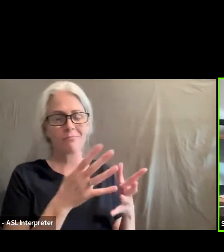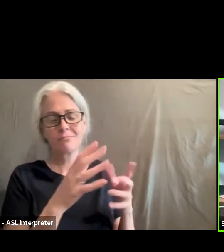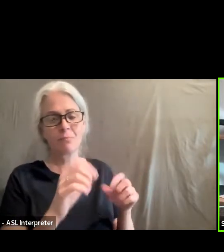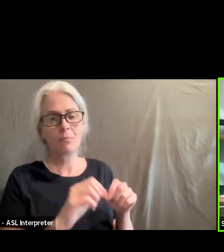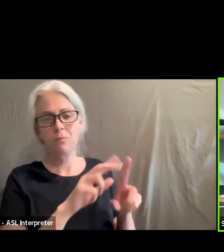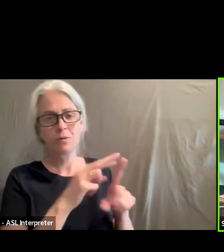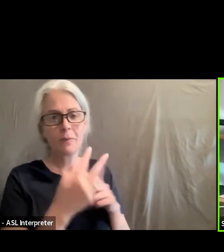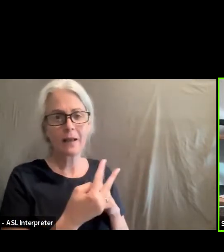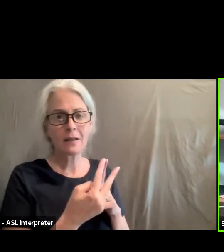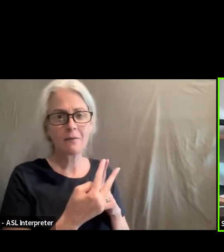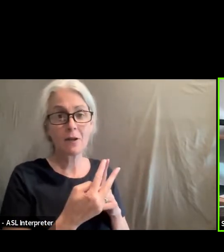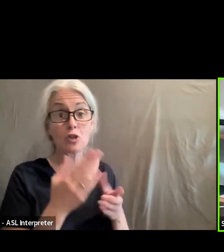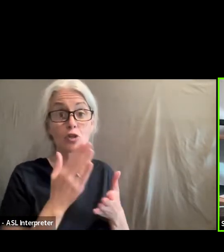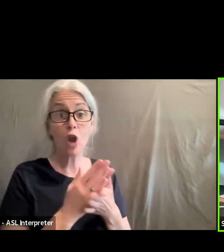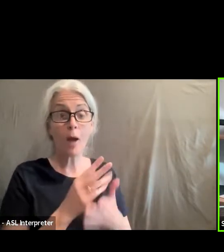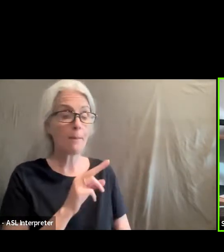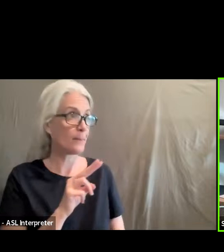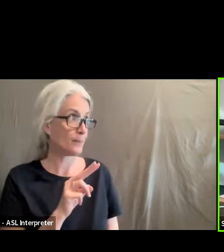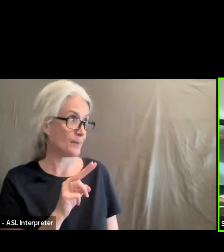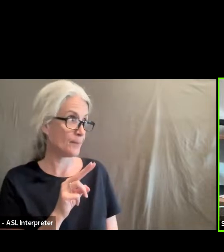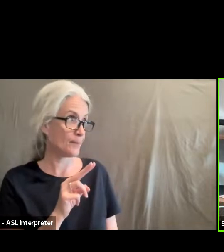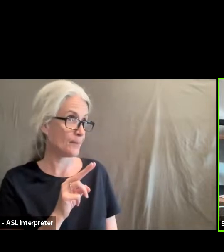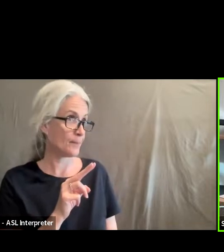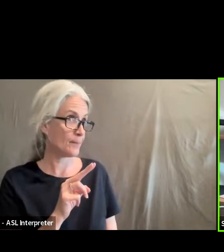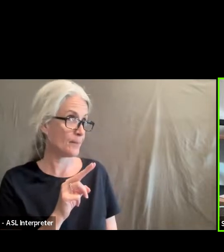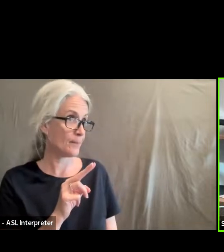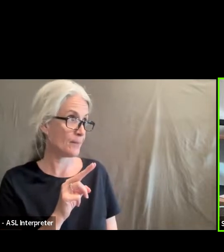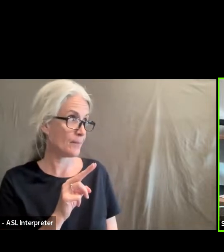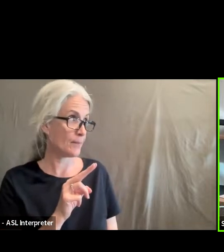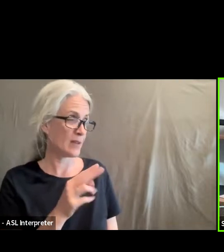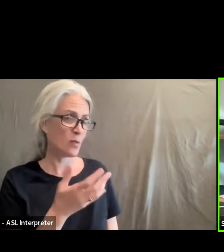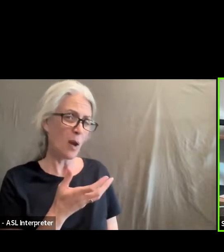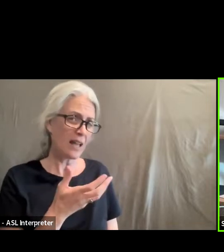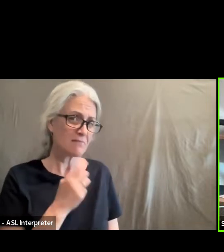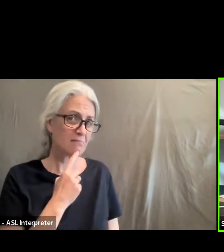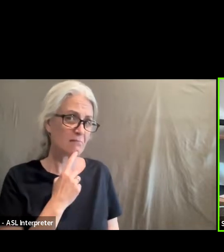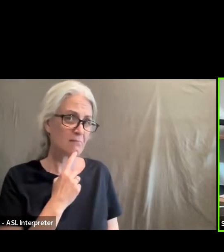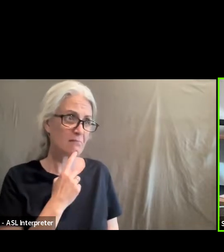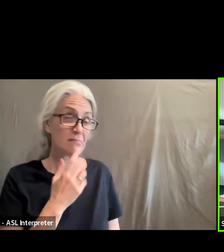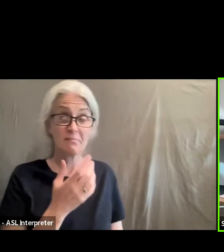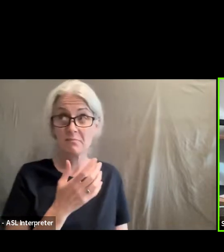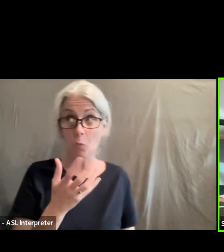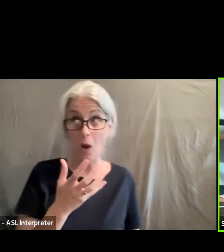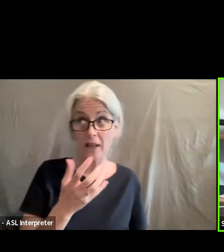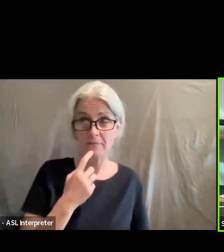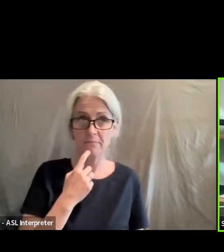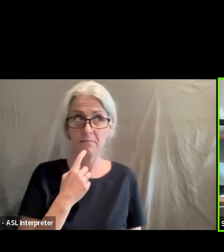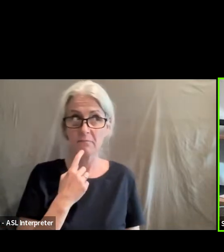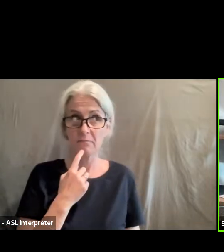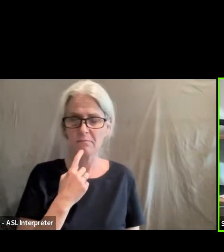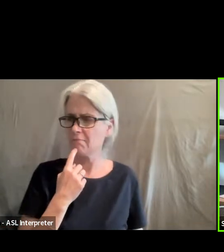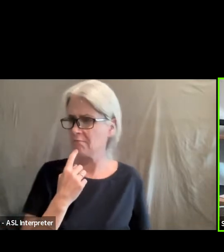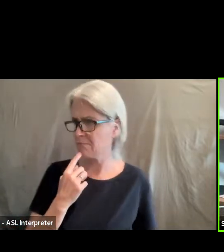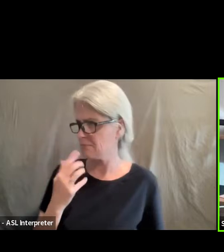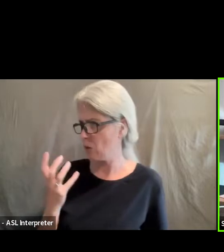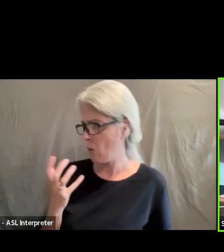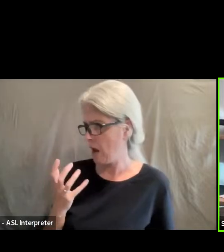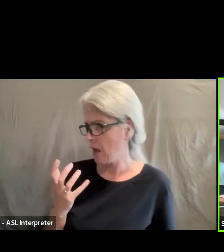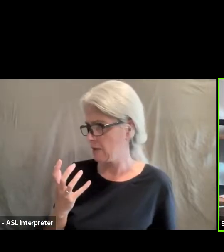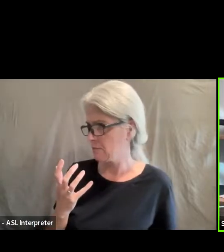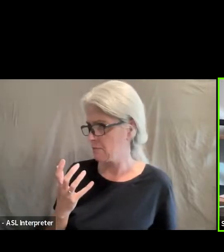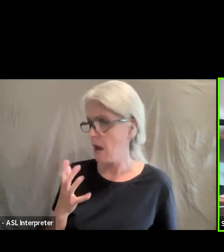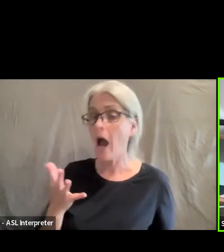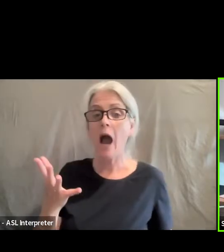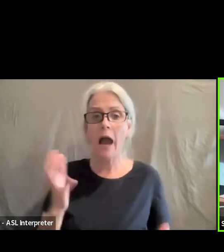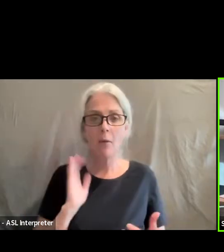have, and just stop for a second and go, wait, what? Like, wait, what? I don't really, I want to start asking some